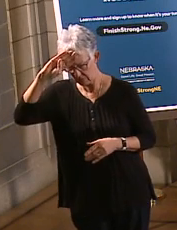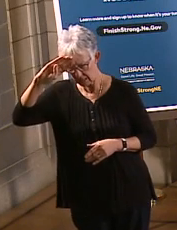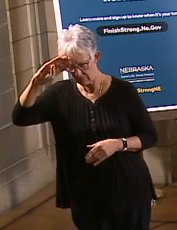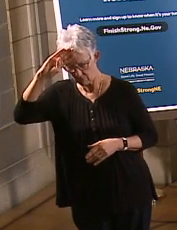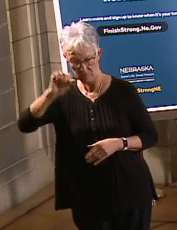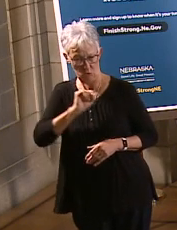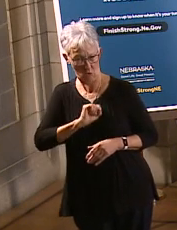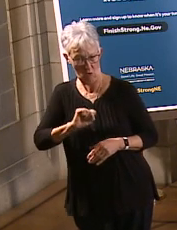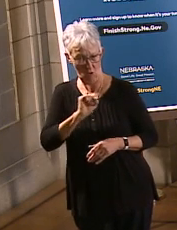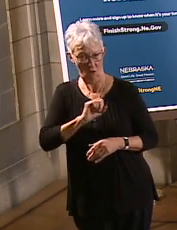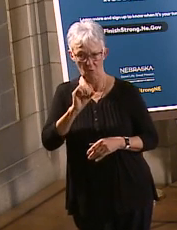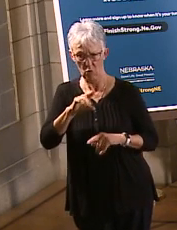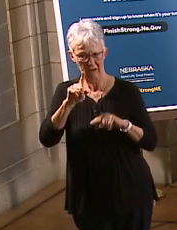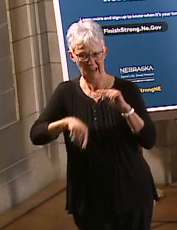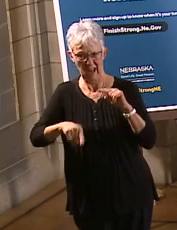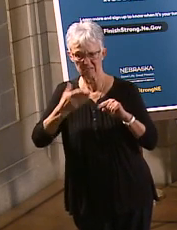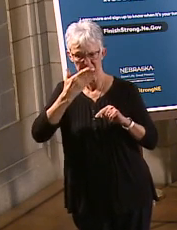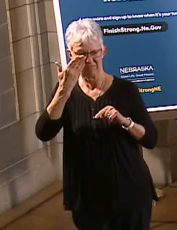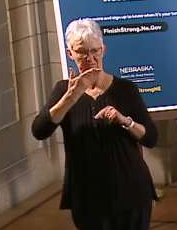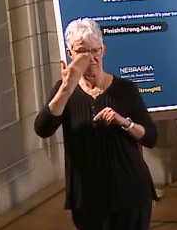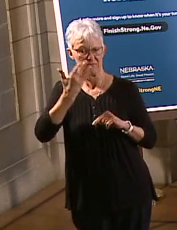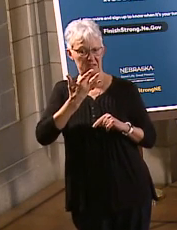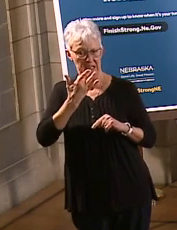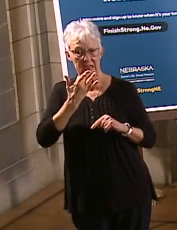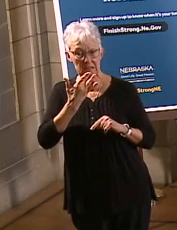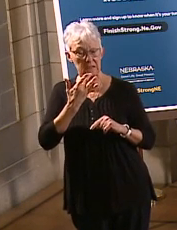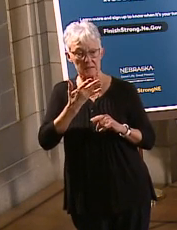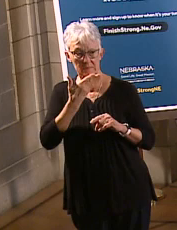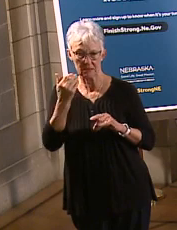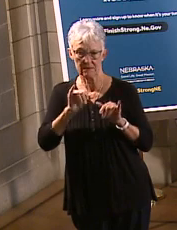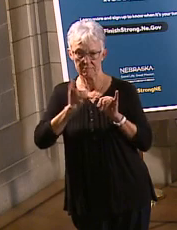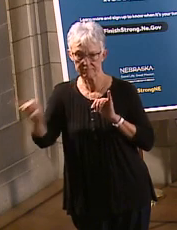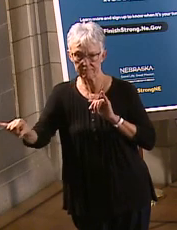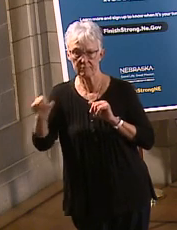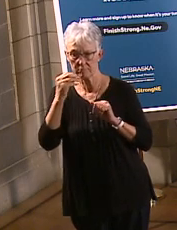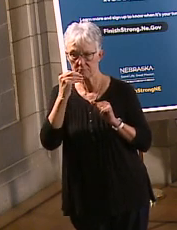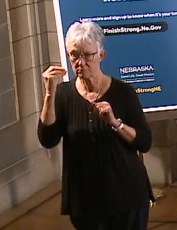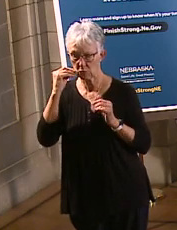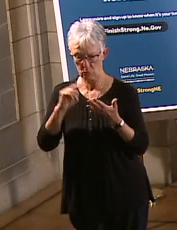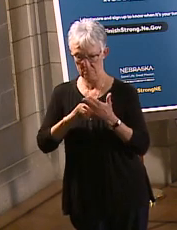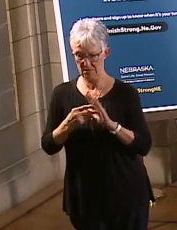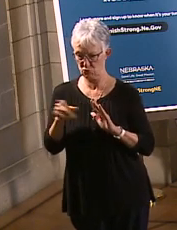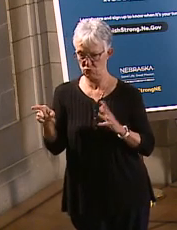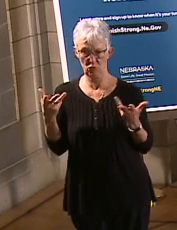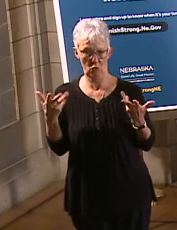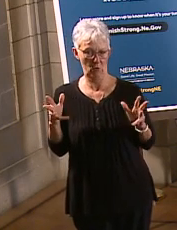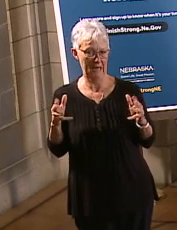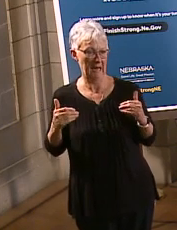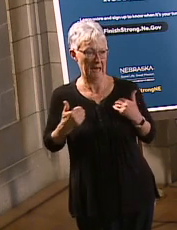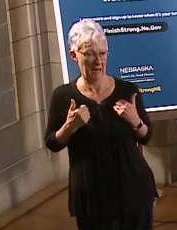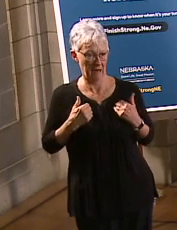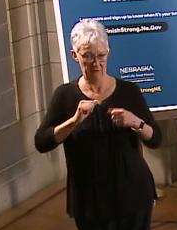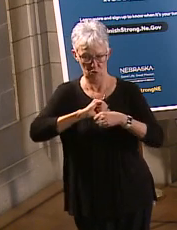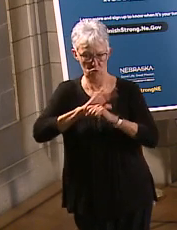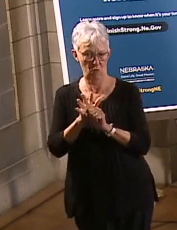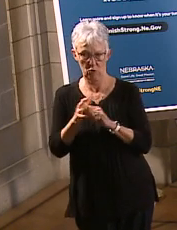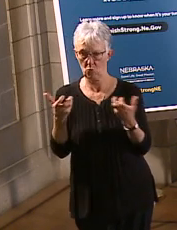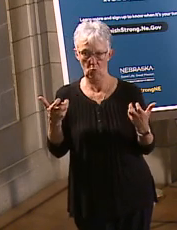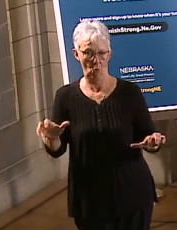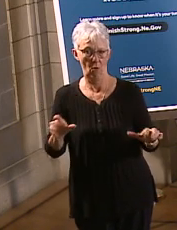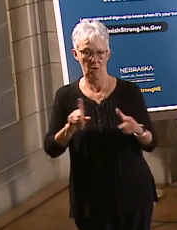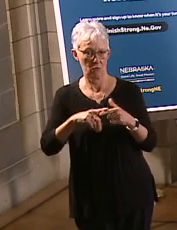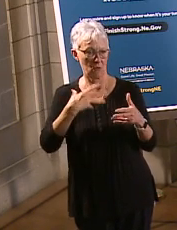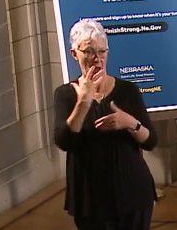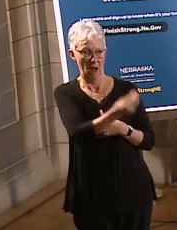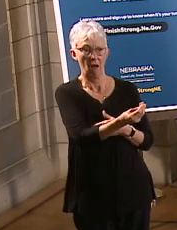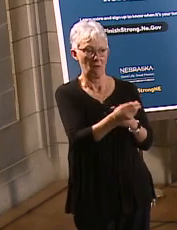that fever or cough, stay home. We don't want to take the risk you've got coronavirus and then you're spreading it out in there in the community. I also remind people